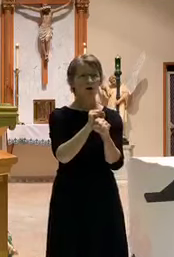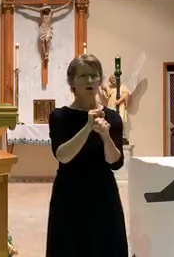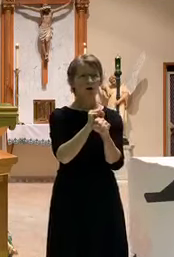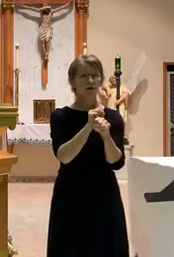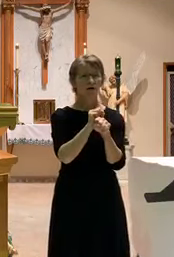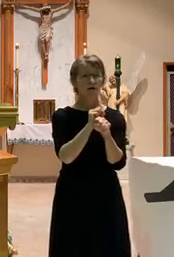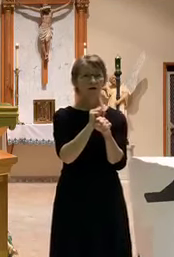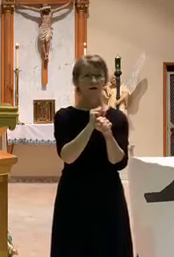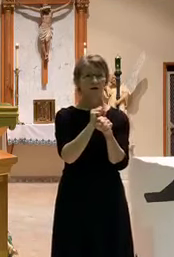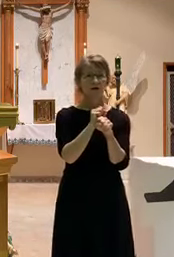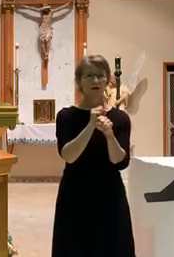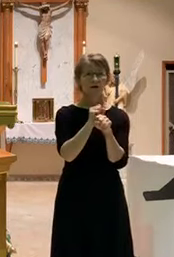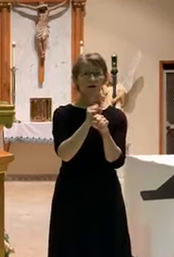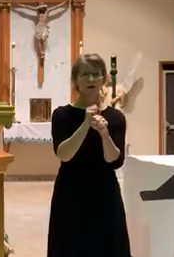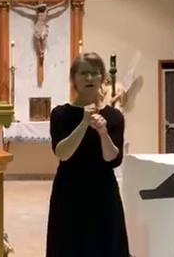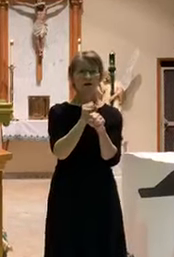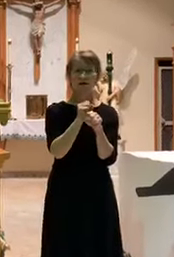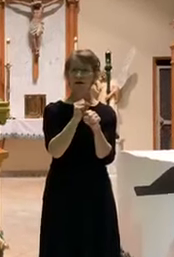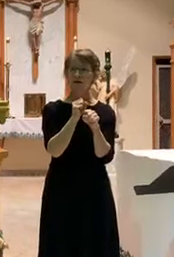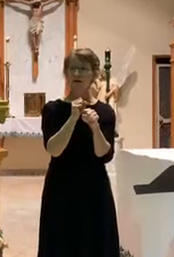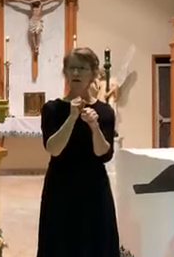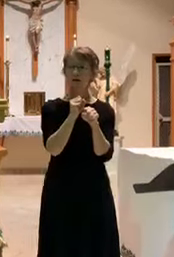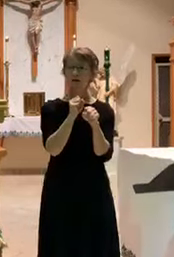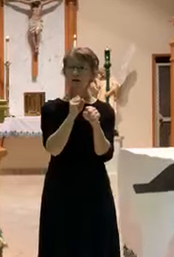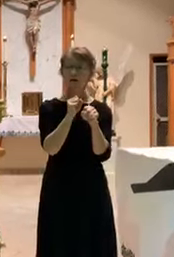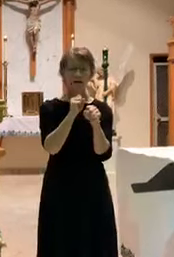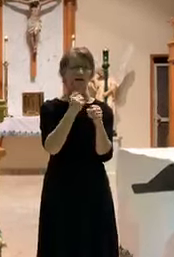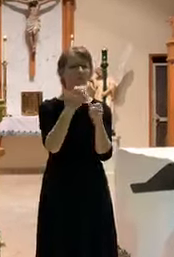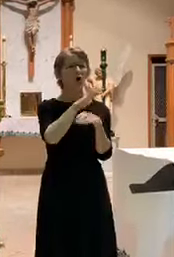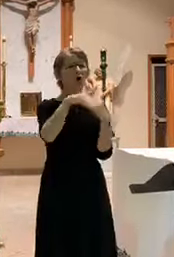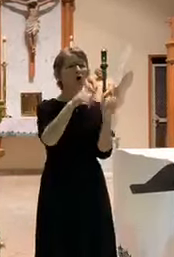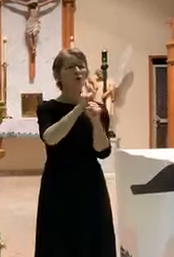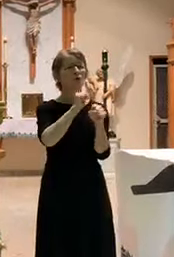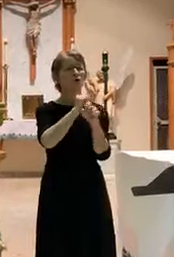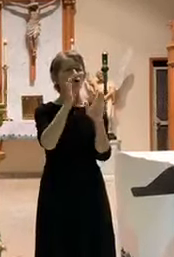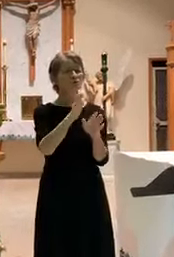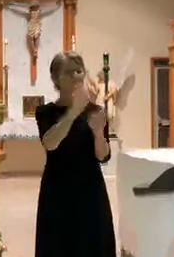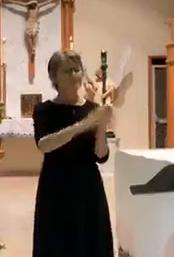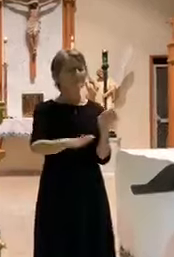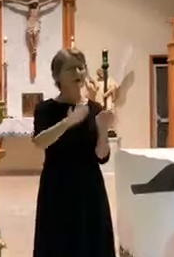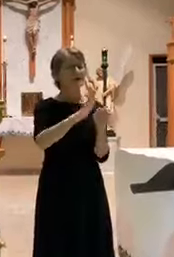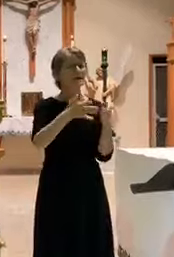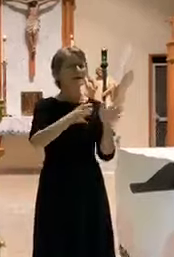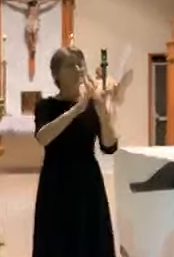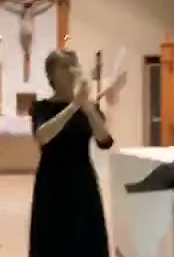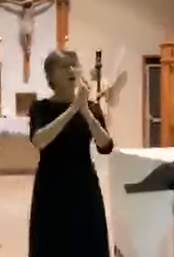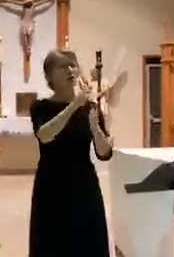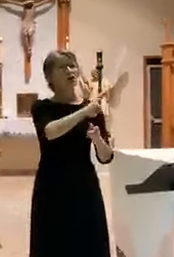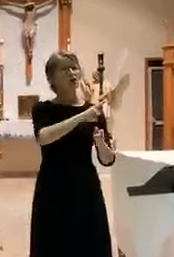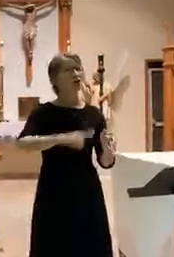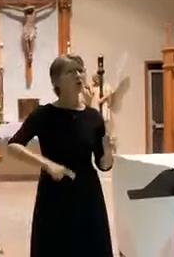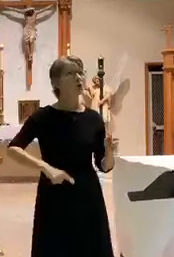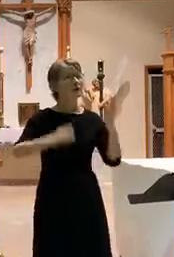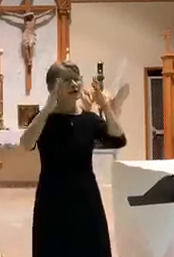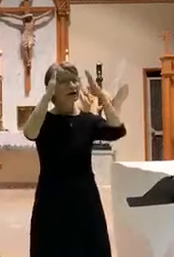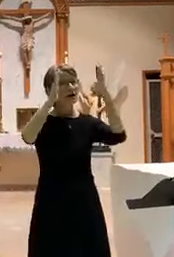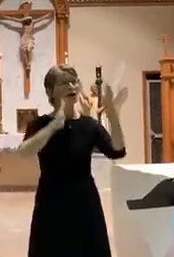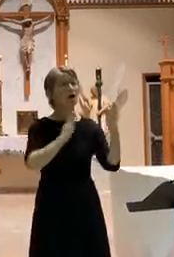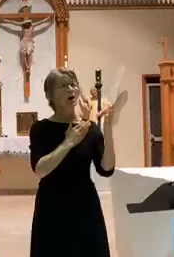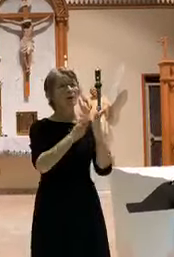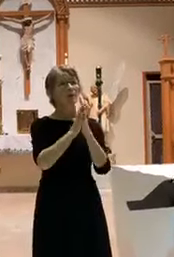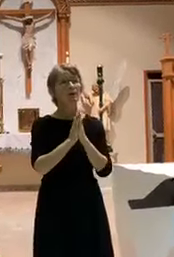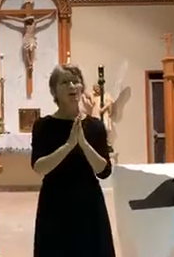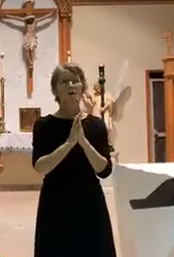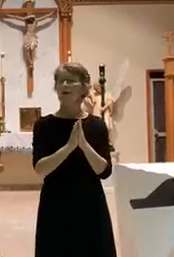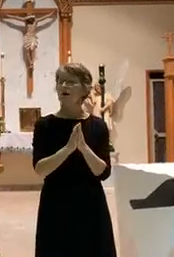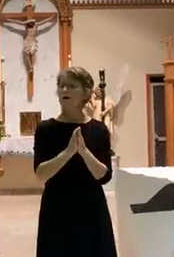sea among their sailors, fishermen, and families, let us pray to the Lord. Lord, hear our prayer.